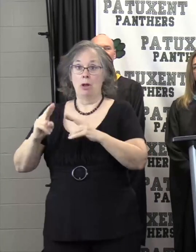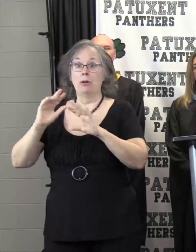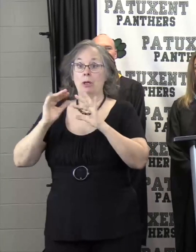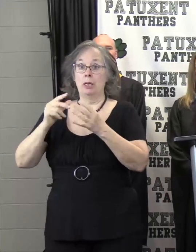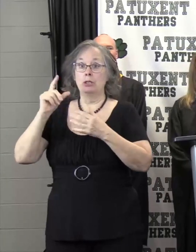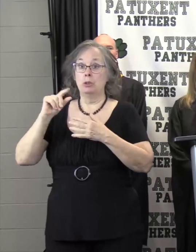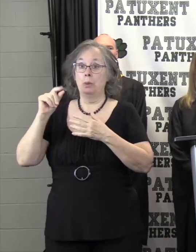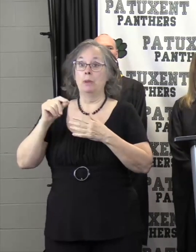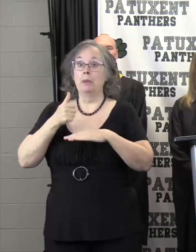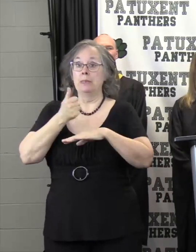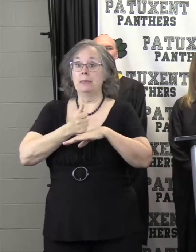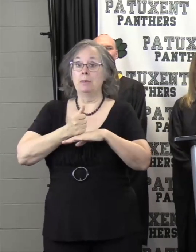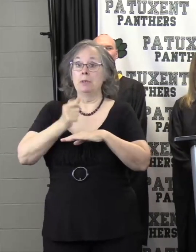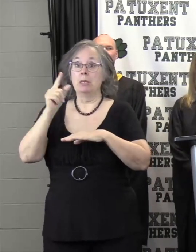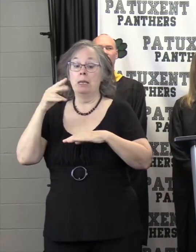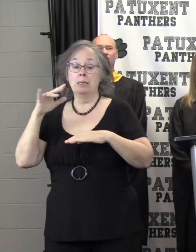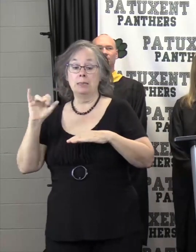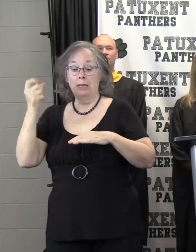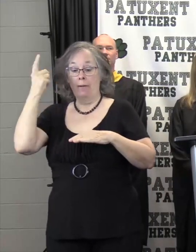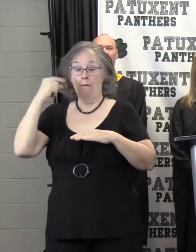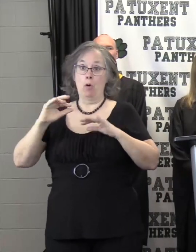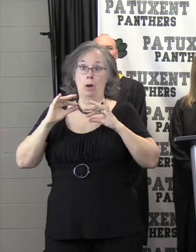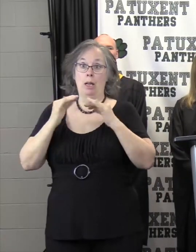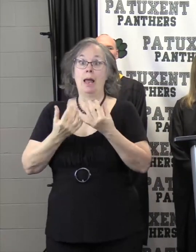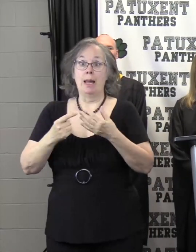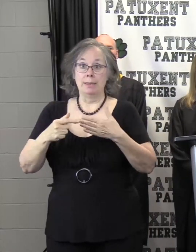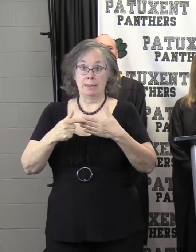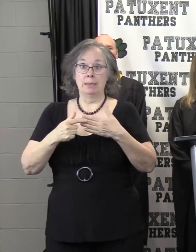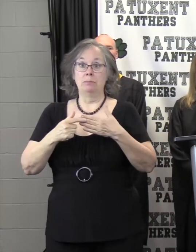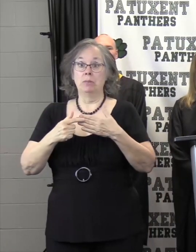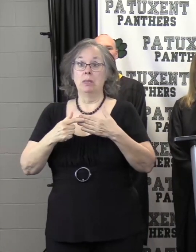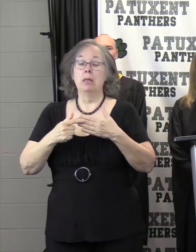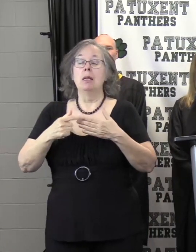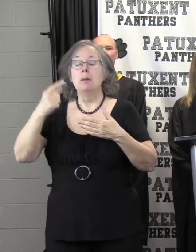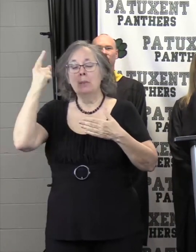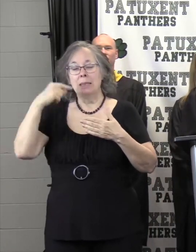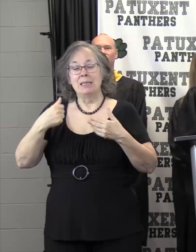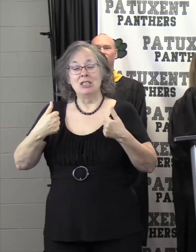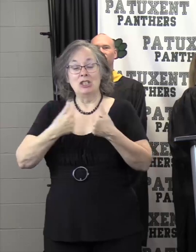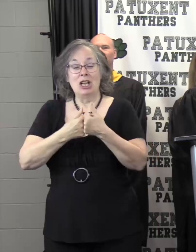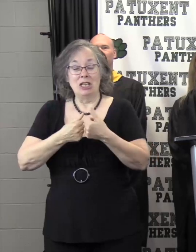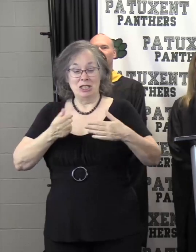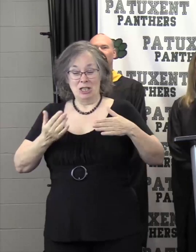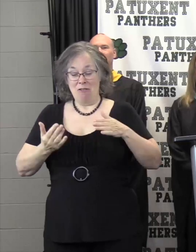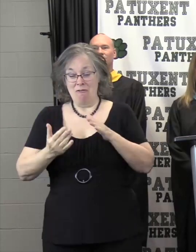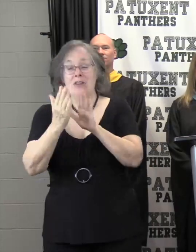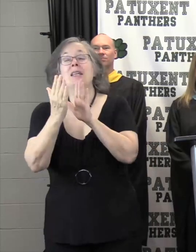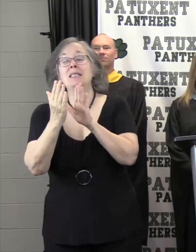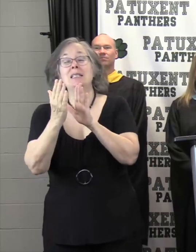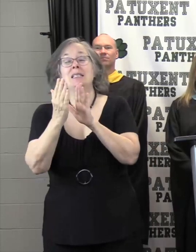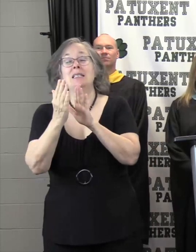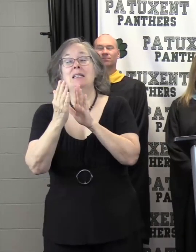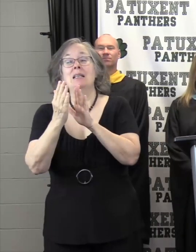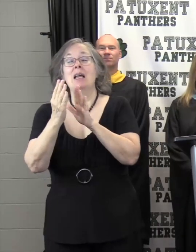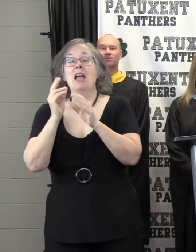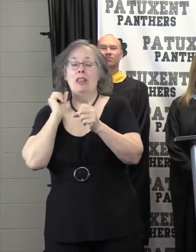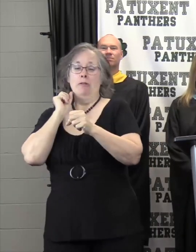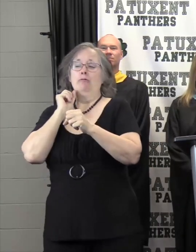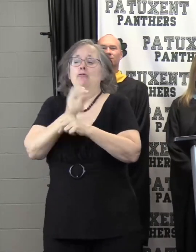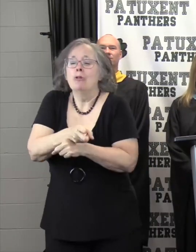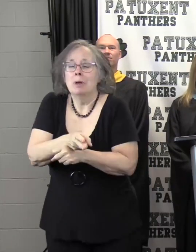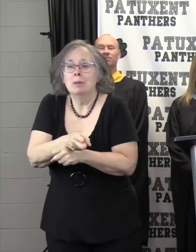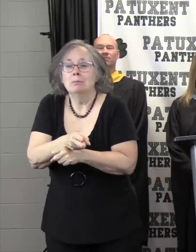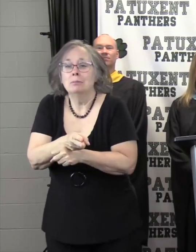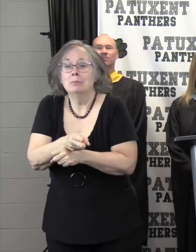2020 and establish a legacy for this class, as they have not only met the challenge presented to them this year, they have triumphed over